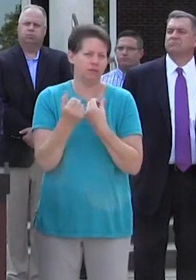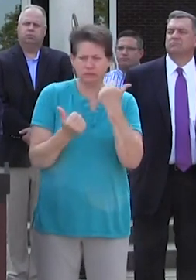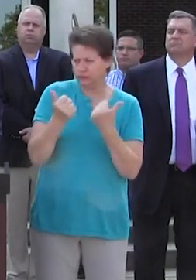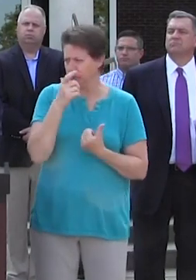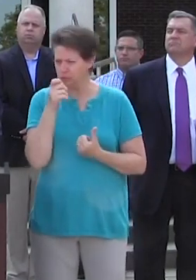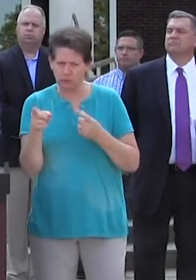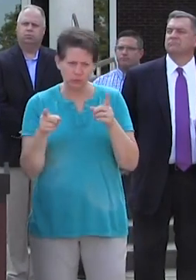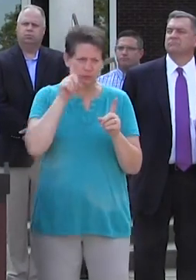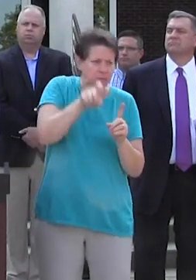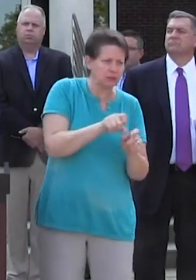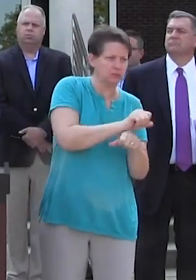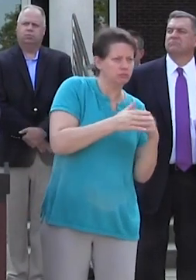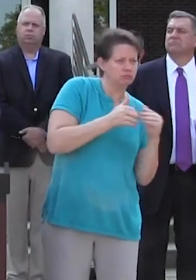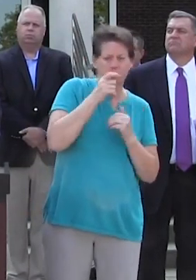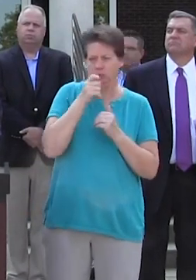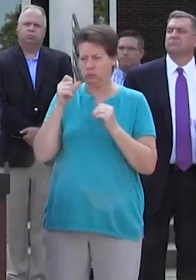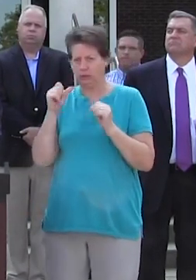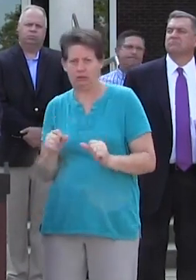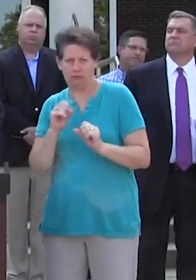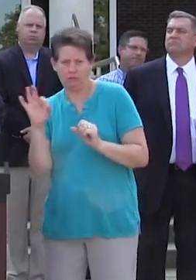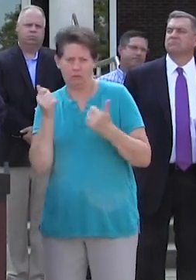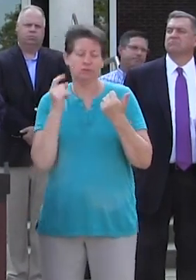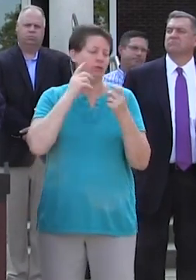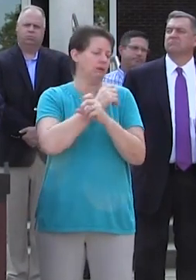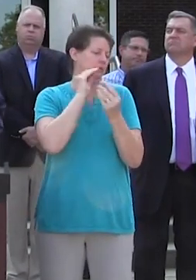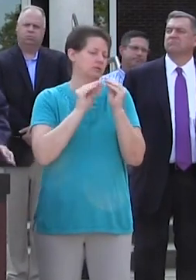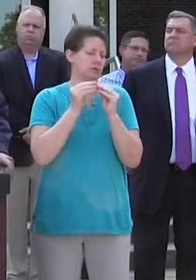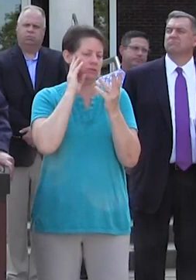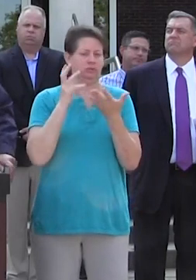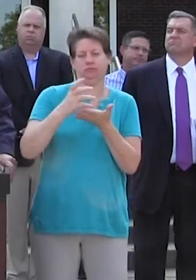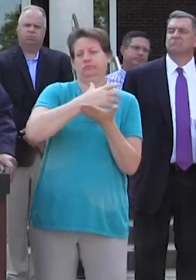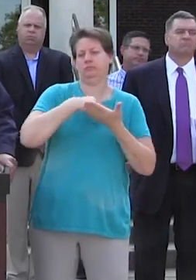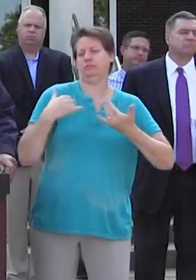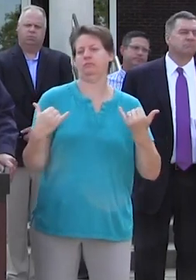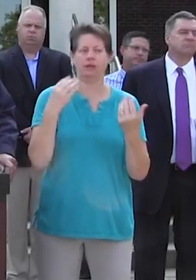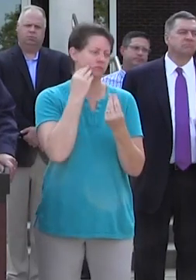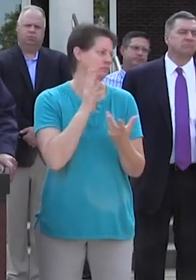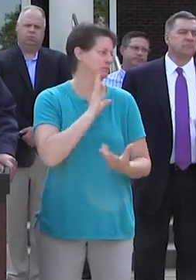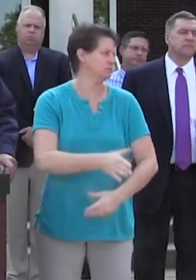are essential and non-essential. But we'll find that. We'll get those figures, and we're accumulating them now.